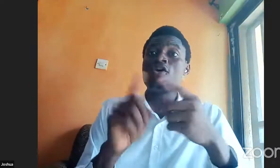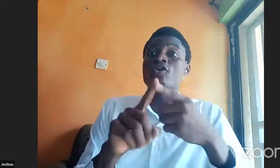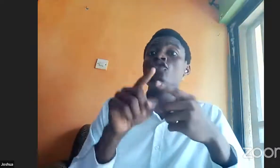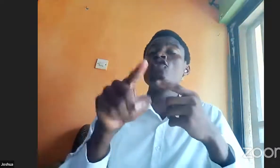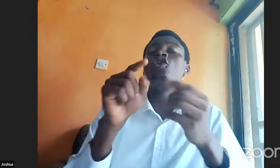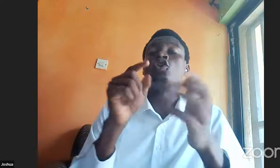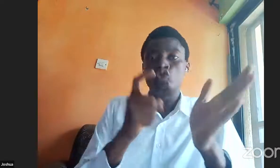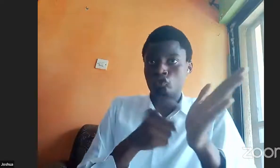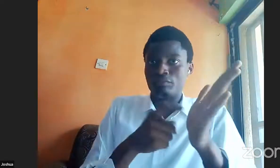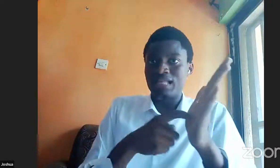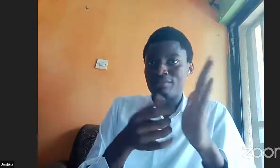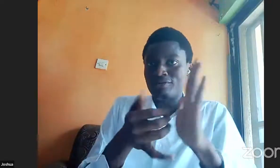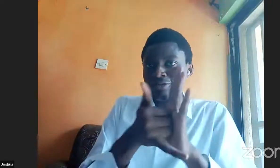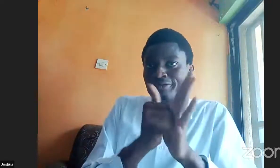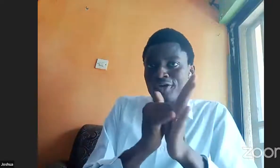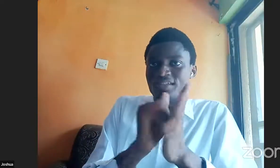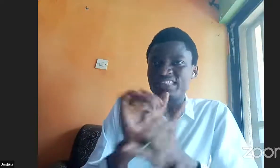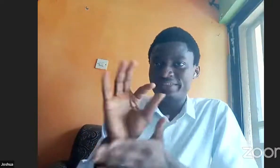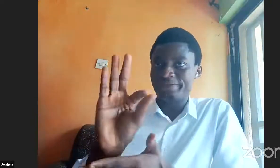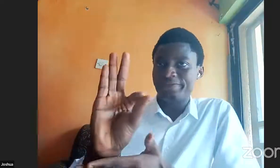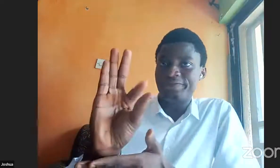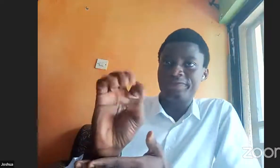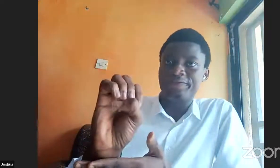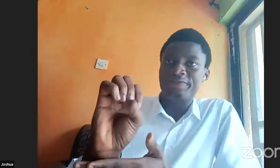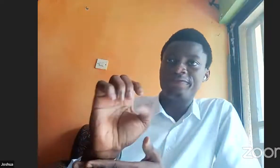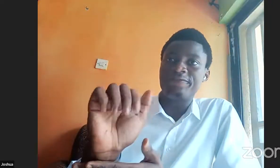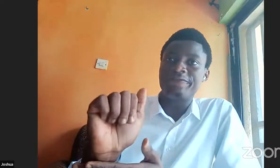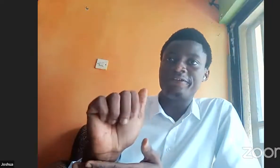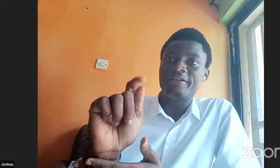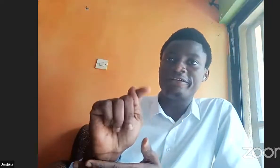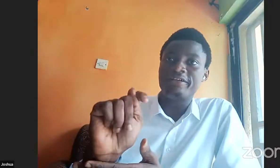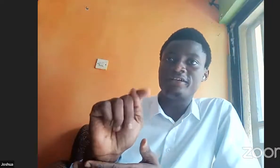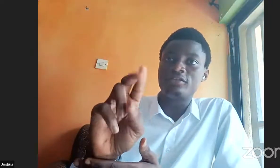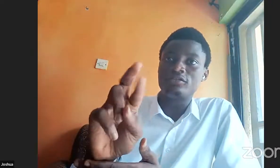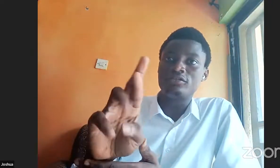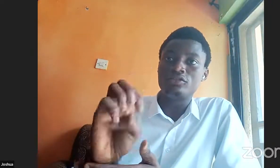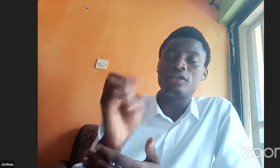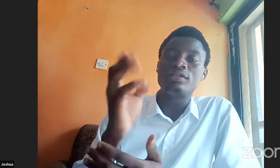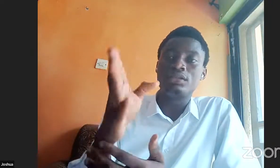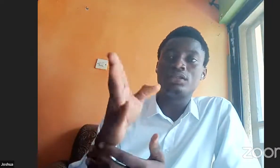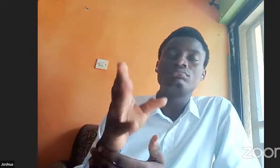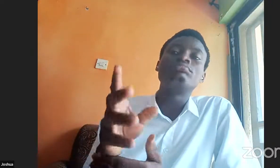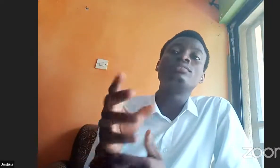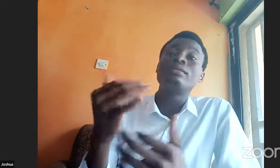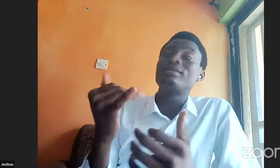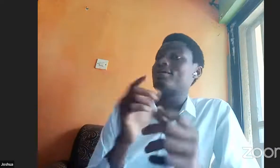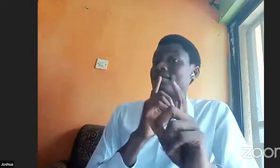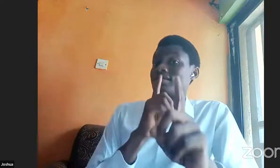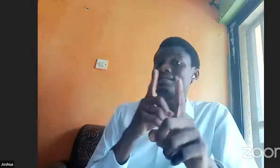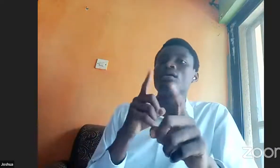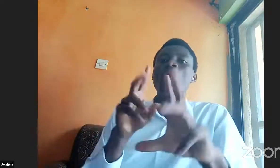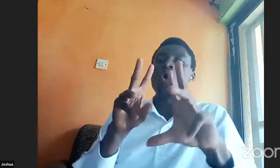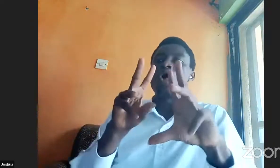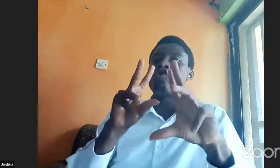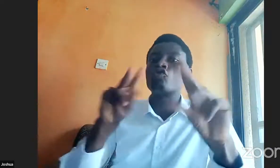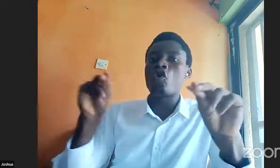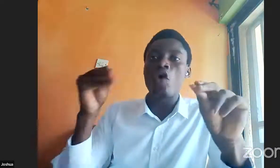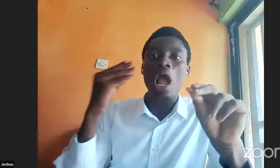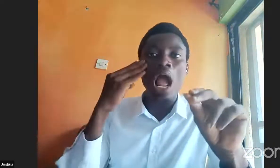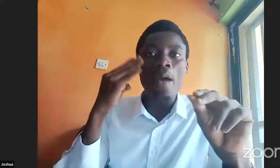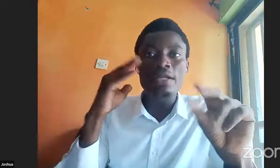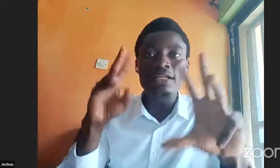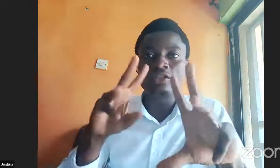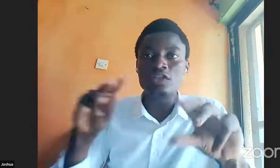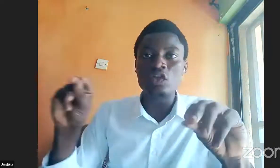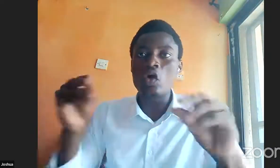not. Someone once said accessibility. There's no awareness. There's no awareness. There's no information about the presence of that particular,